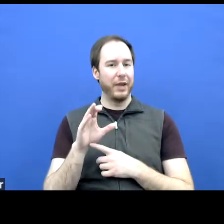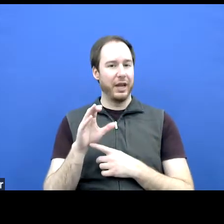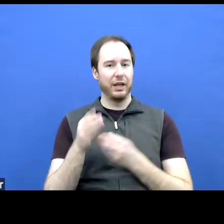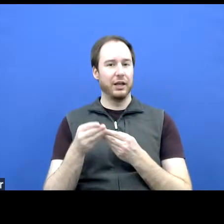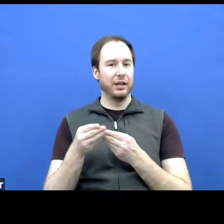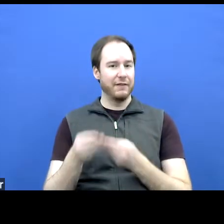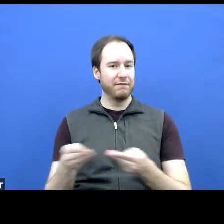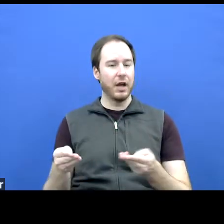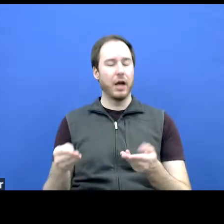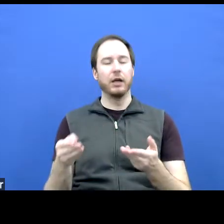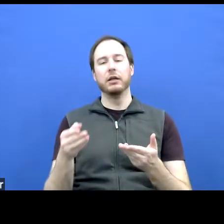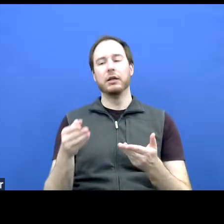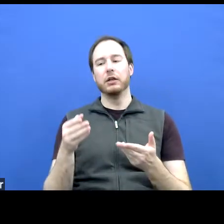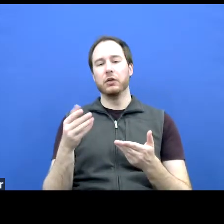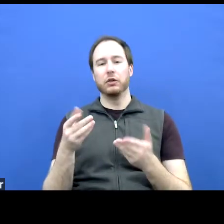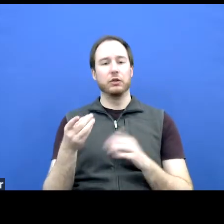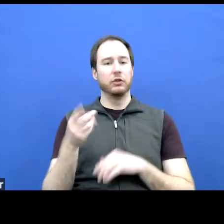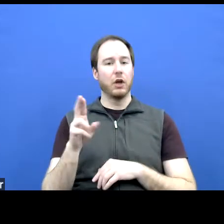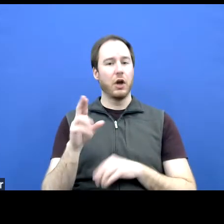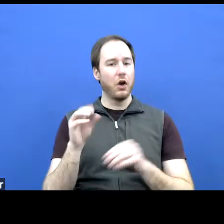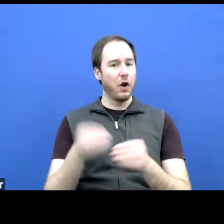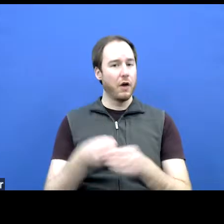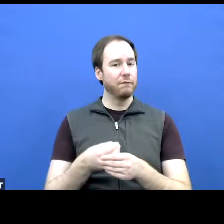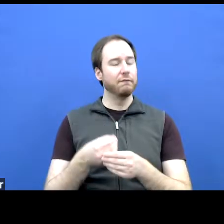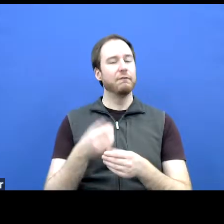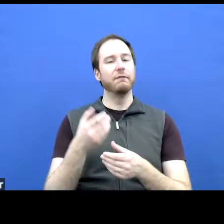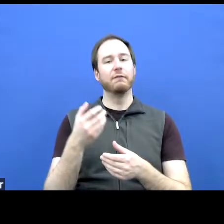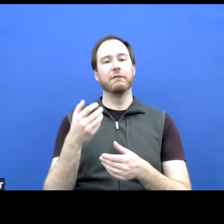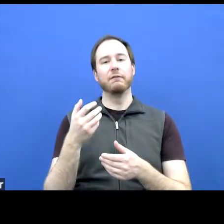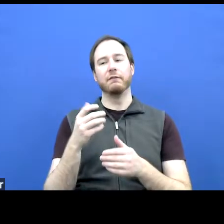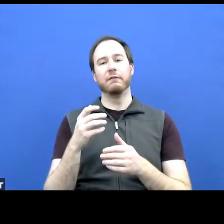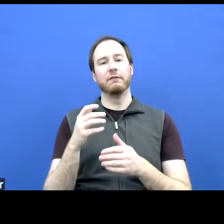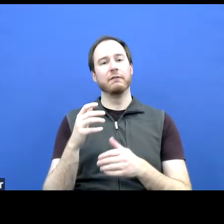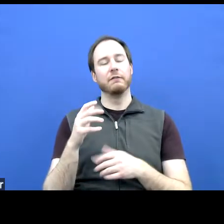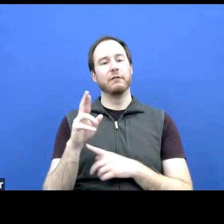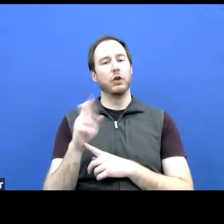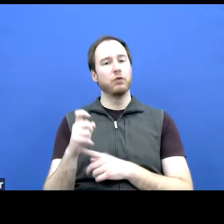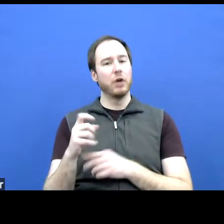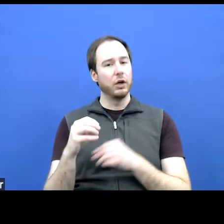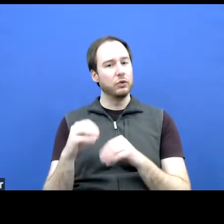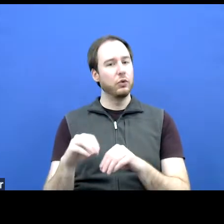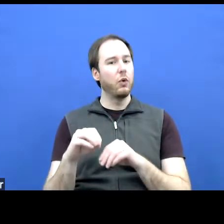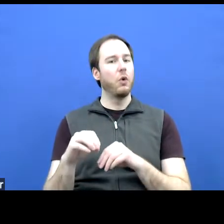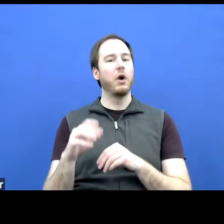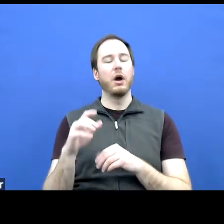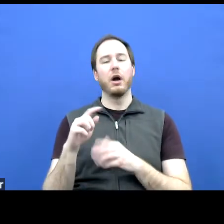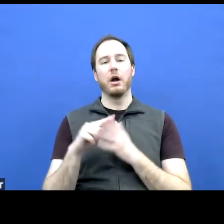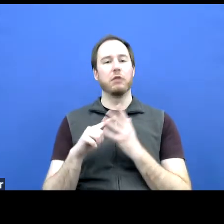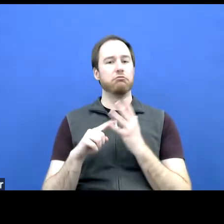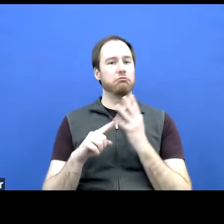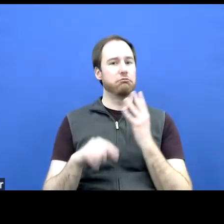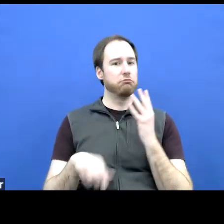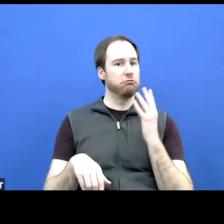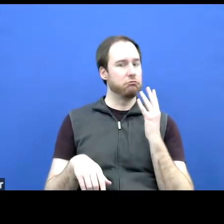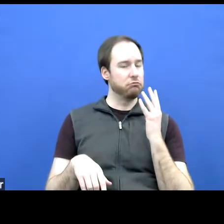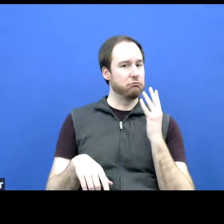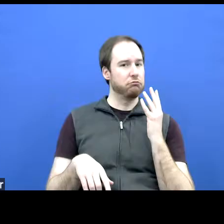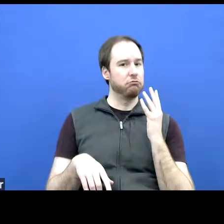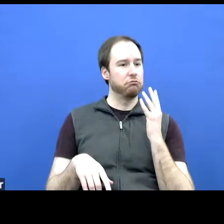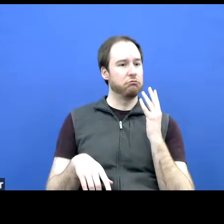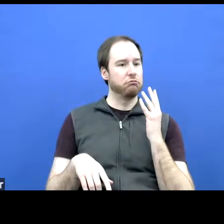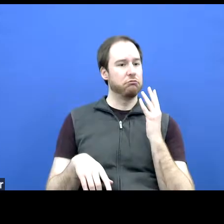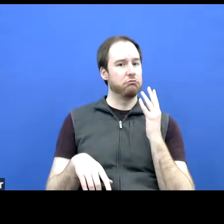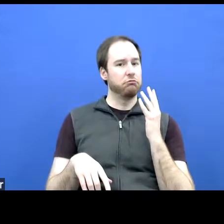devices, or could there be doctor's offices, or there used to be a drugstore in there, pharmacy in there. Those in